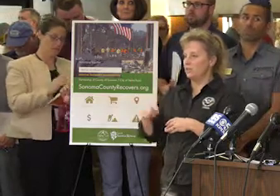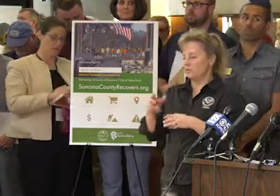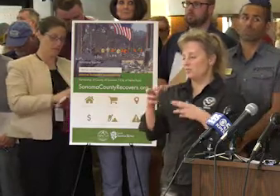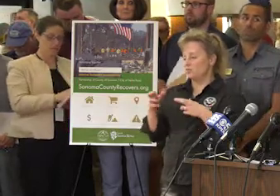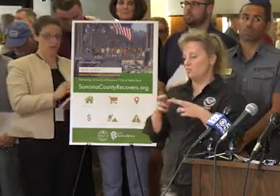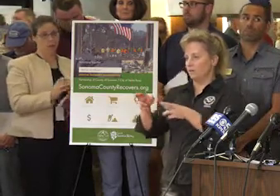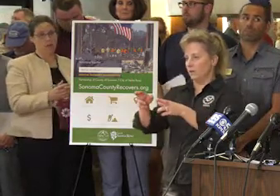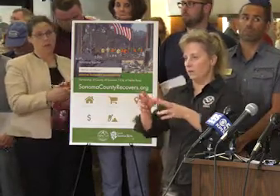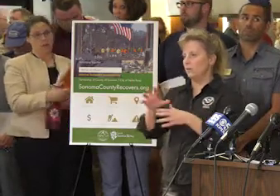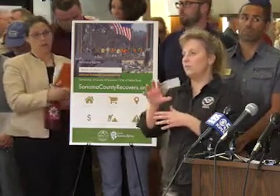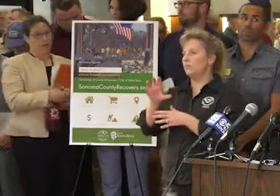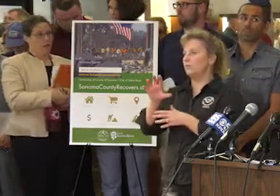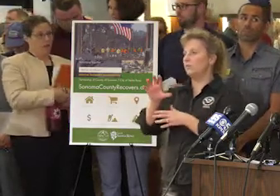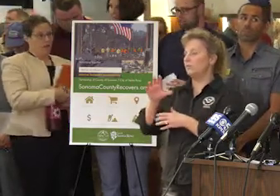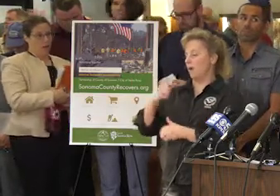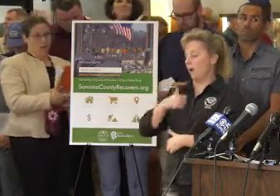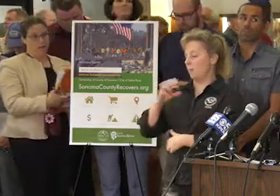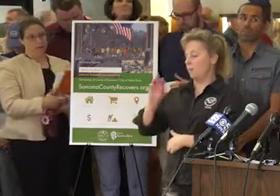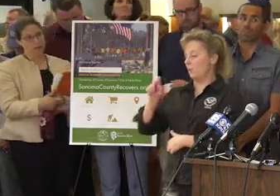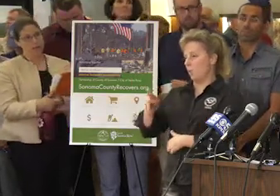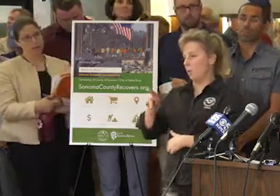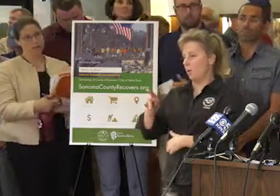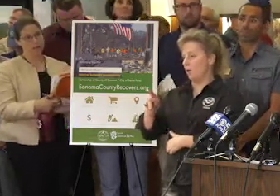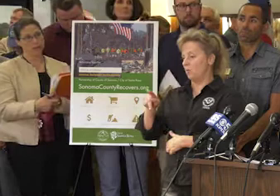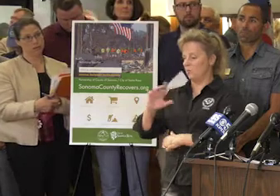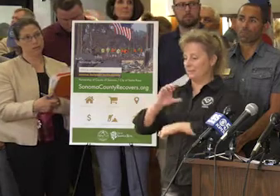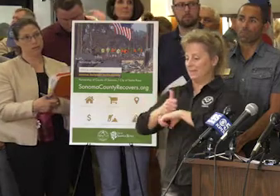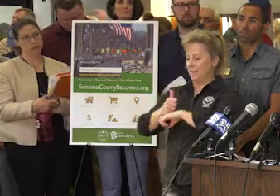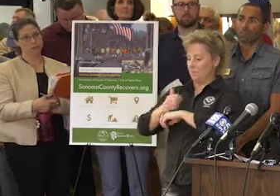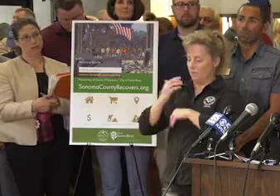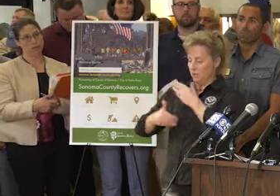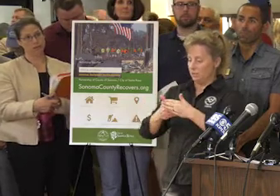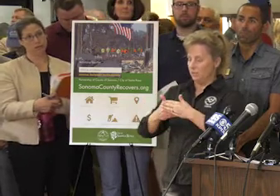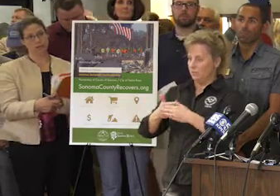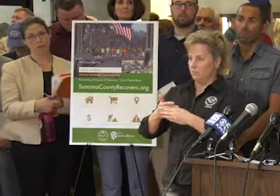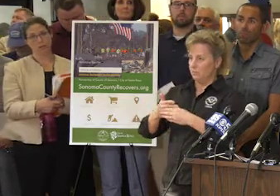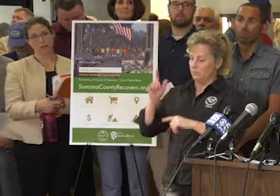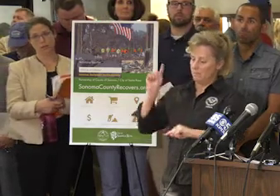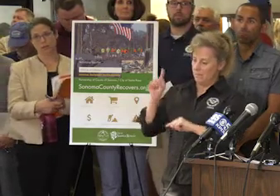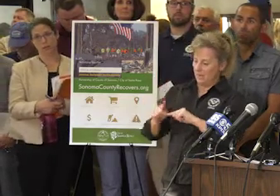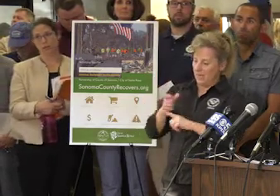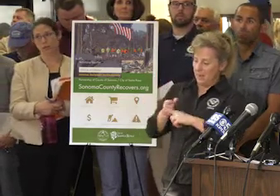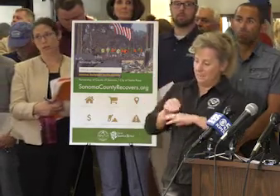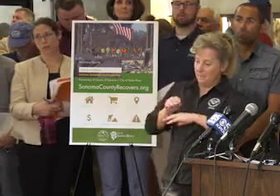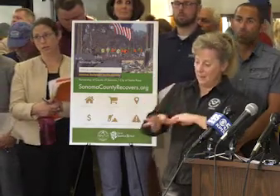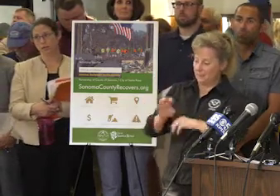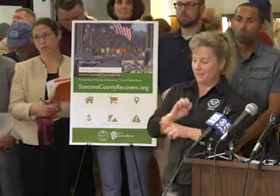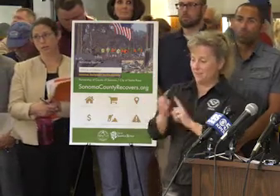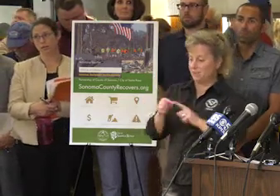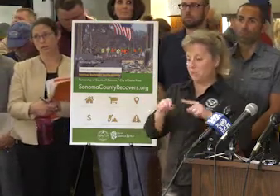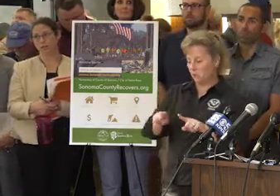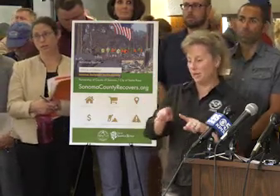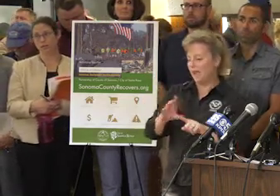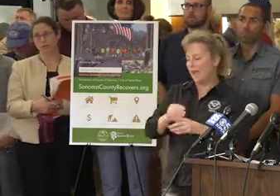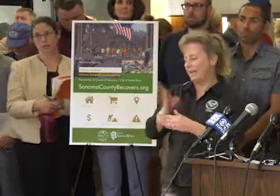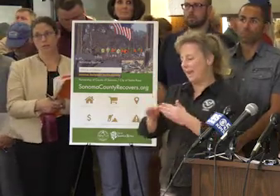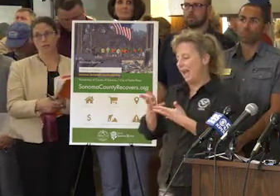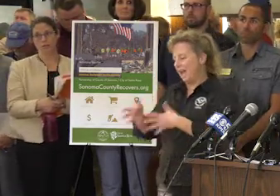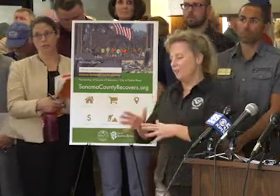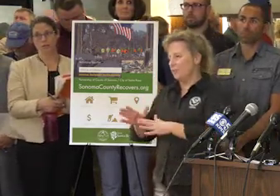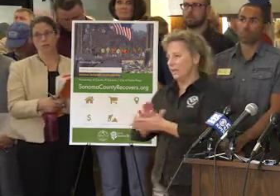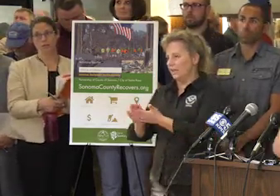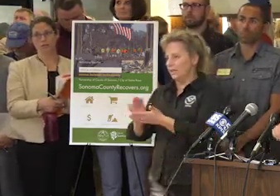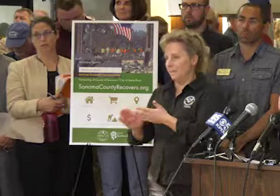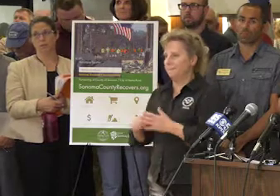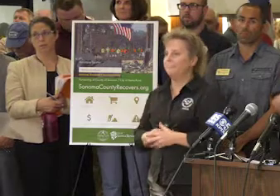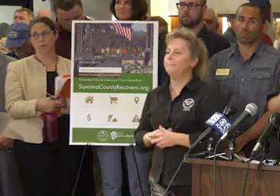So the Army Corps will have measures in place to mitigate impacts on the environment during the cleanup and after the cleanup's